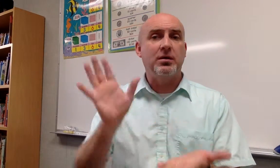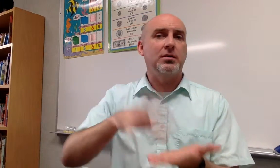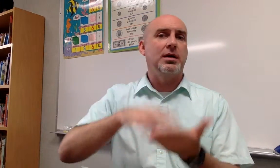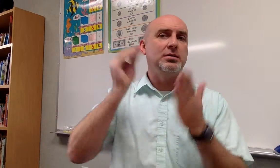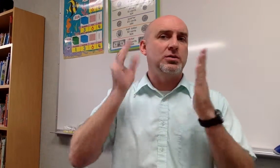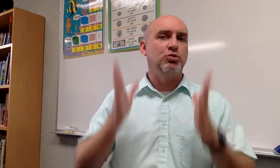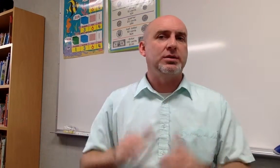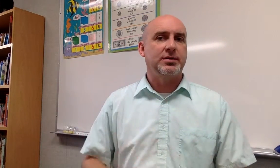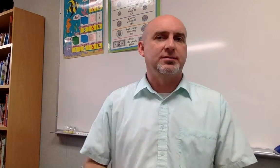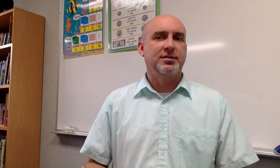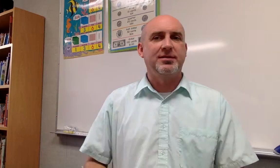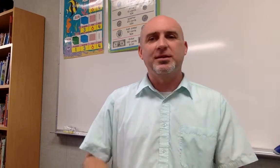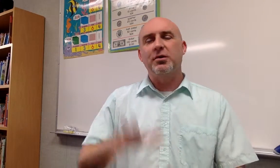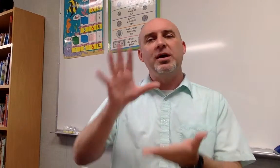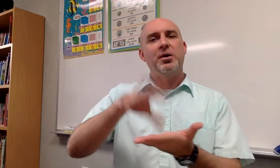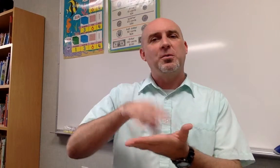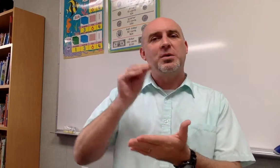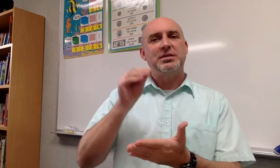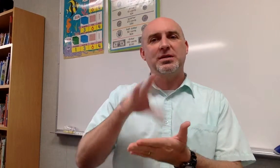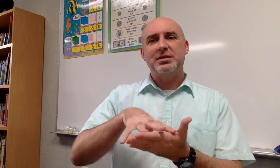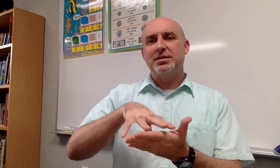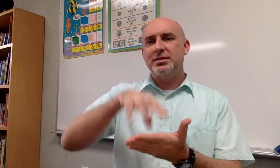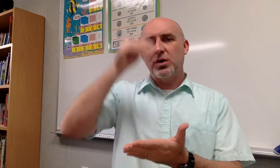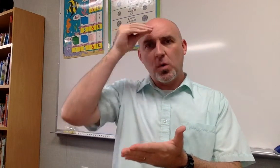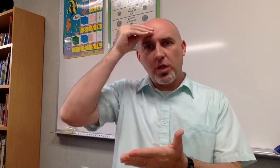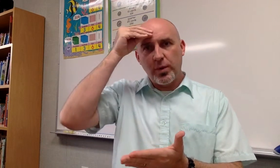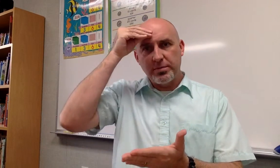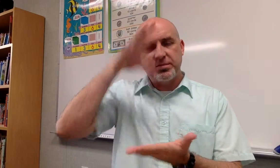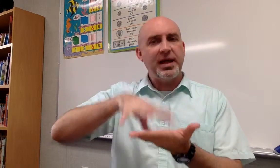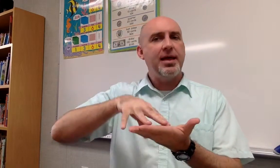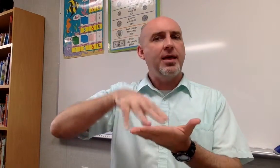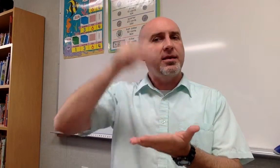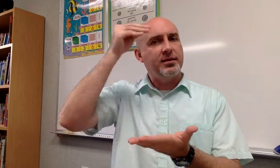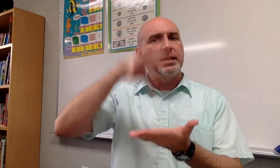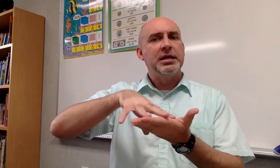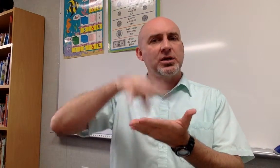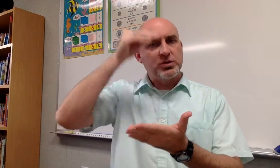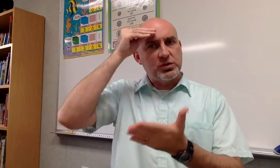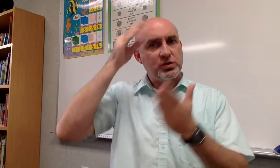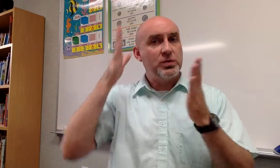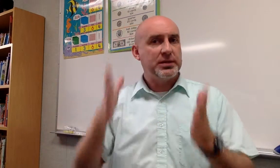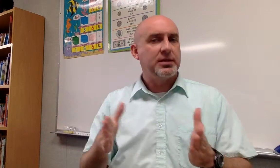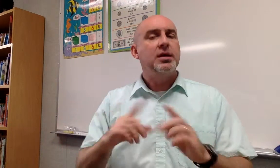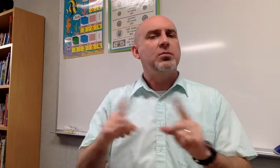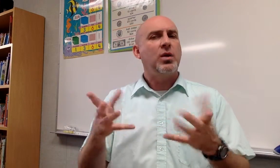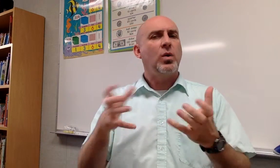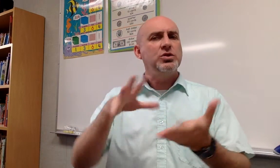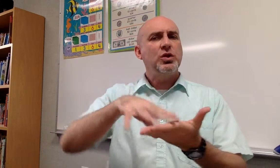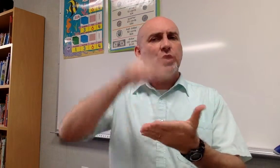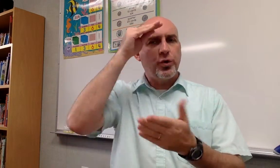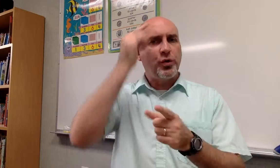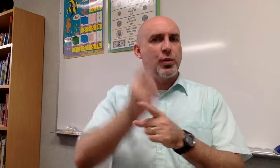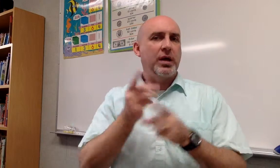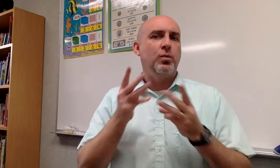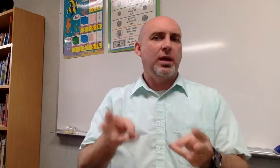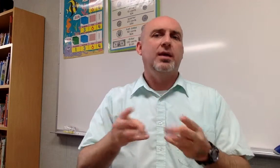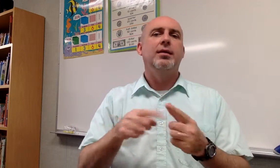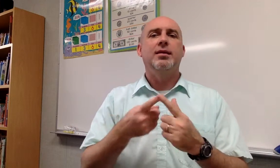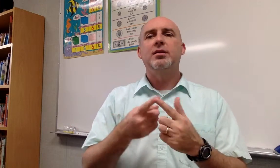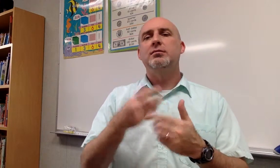go, student. You know, it doesn't go all the way up to my head, student. But I want you to learn the right way, and then